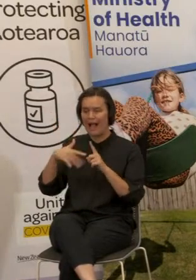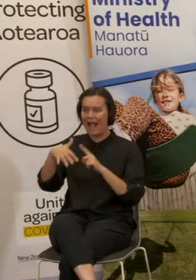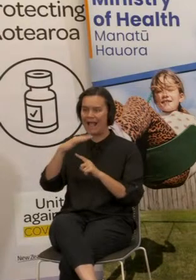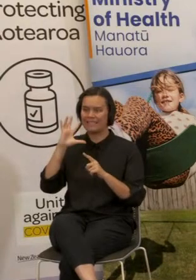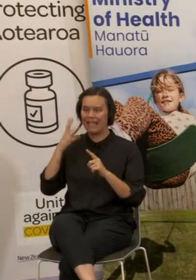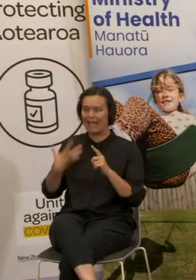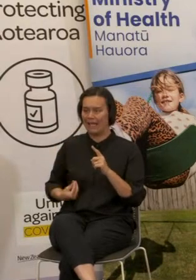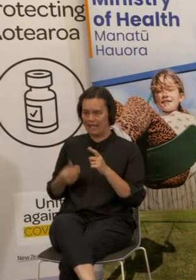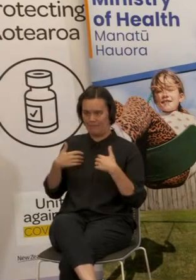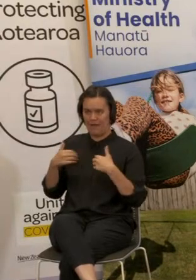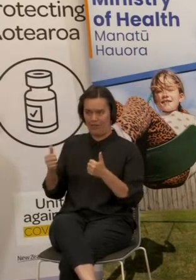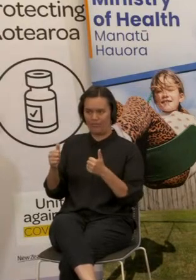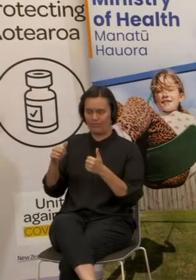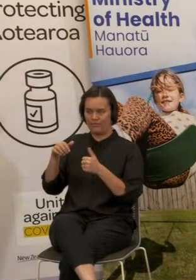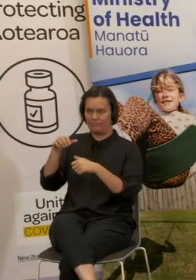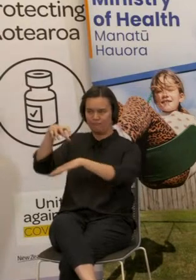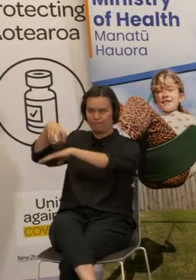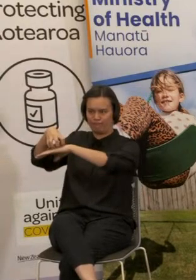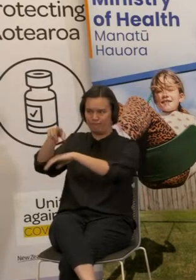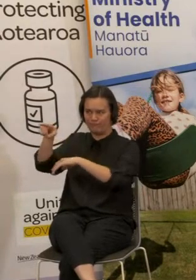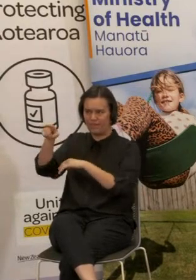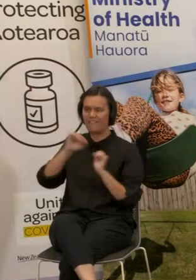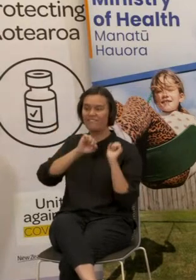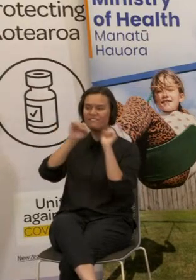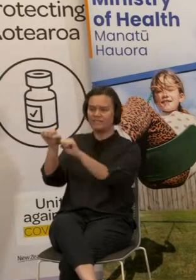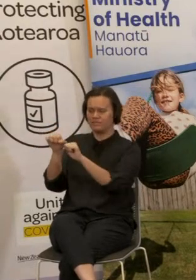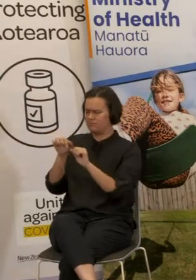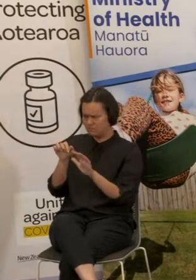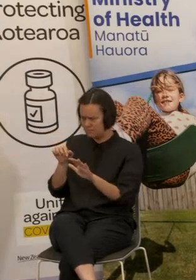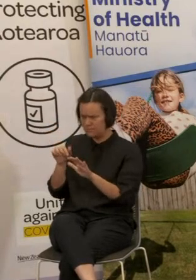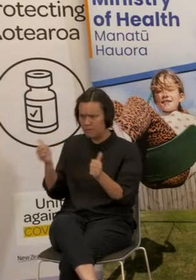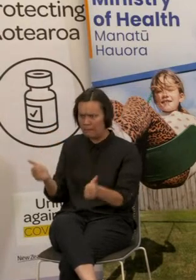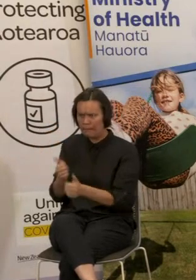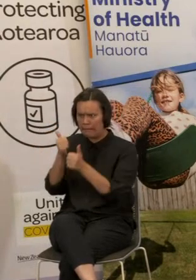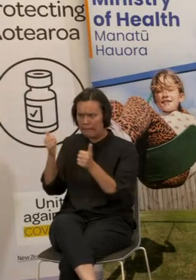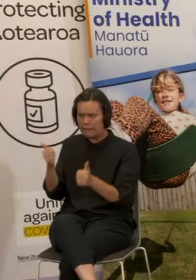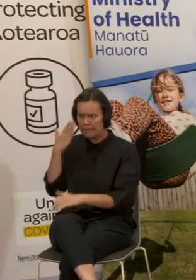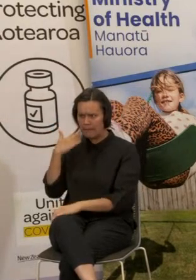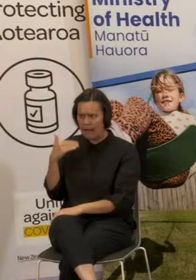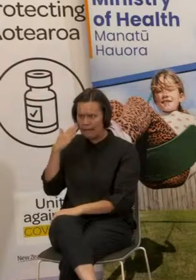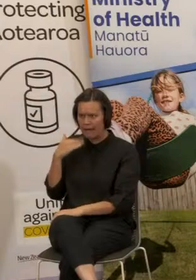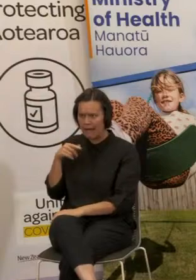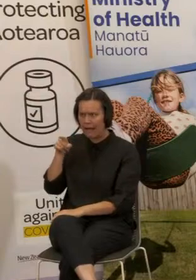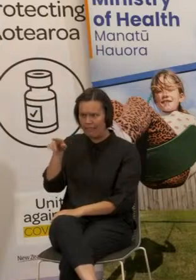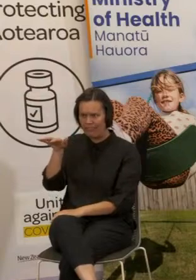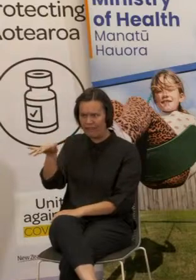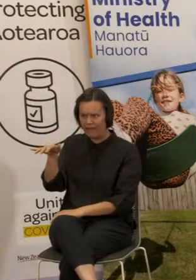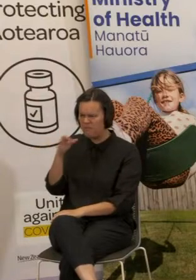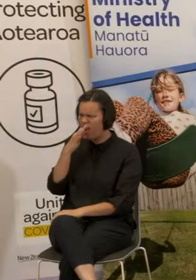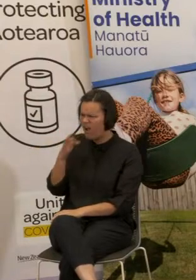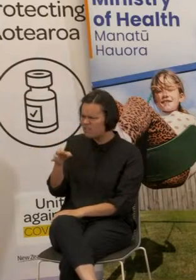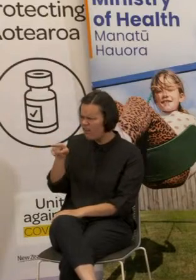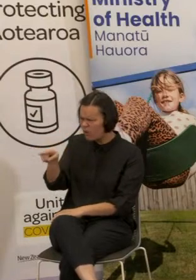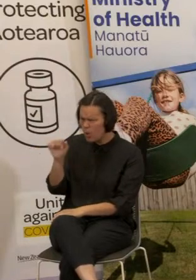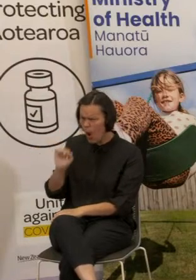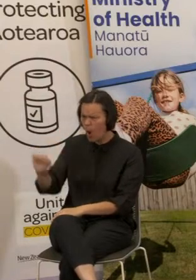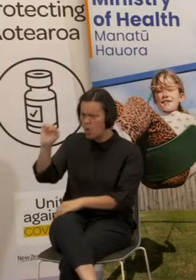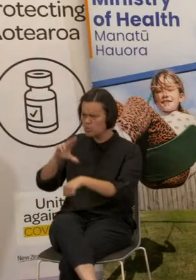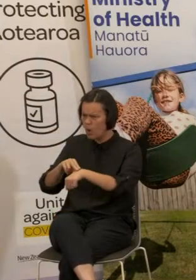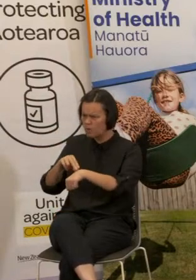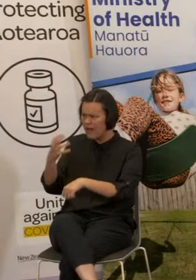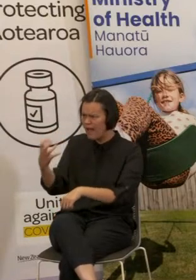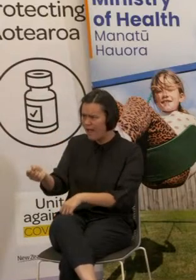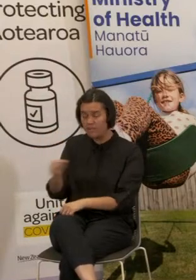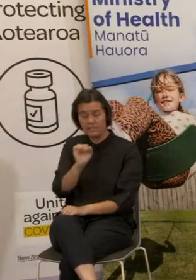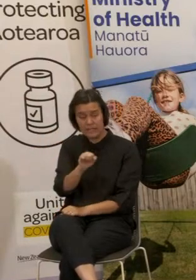just been vaccinated, and a number of them were Pākehā, and I said, "Oh, I'm interested, have you got a GP?" He said, "Yes, we've got a GP down the road." So you didn't go to your GP for your vaccination?